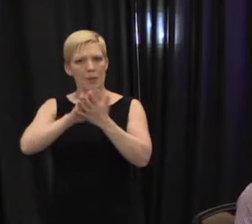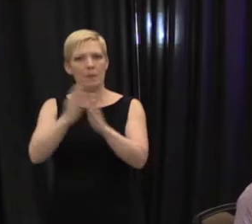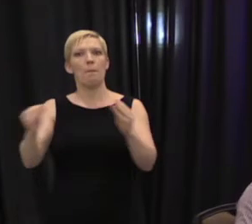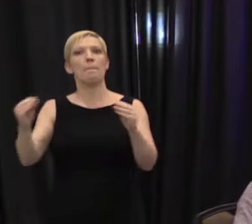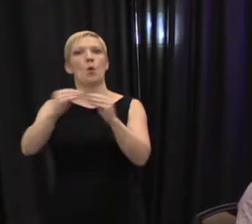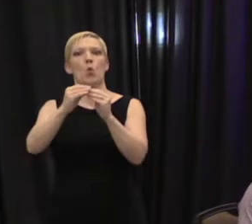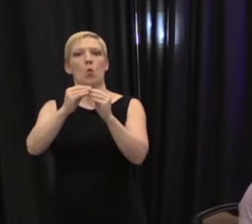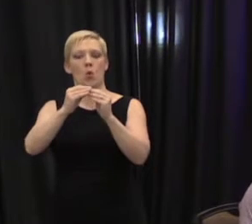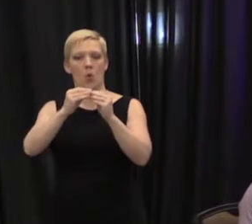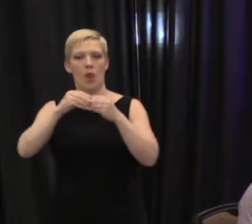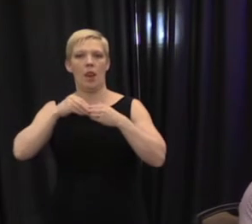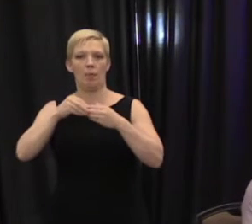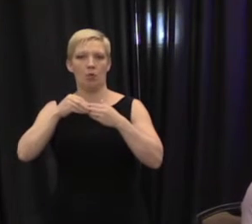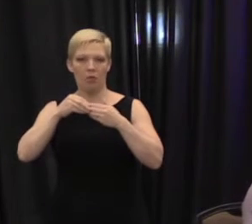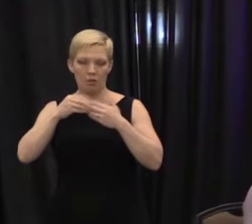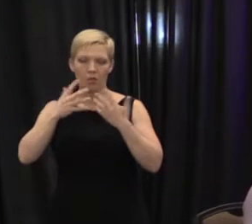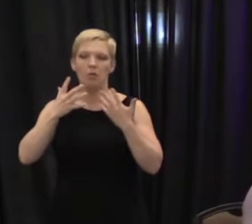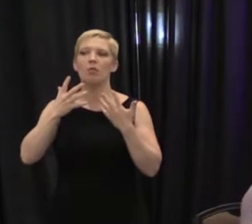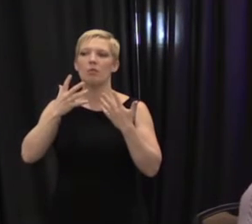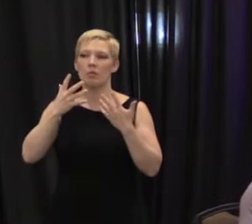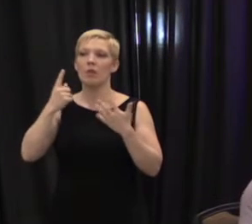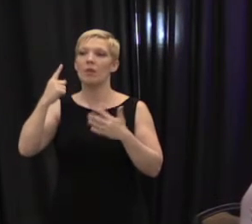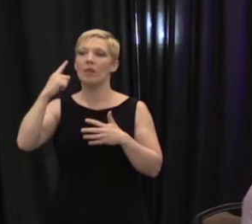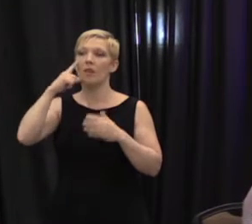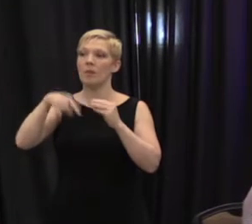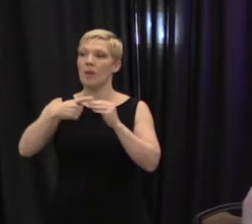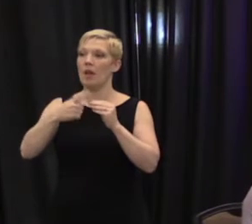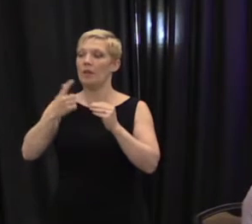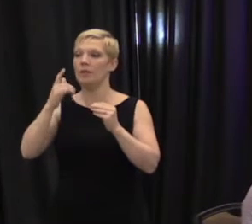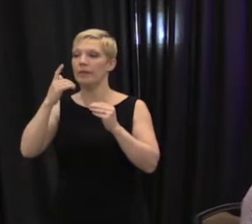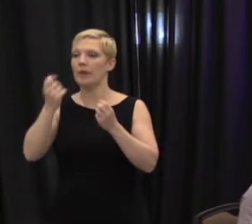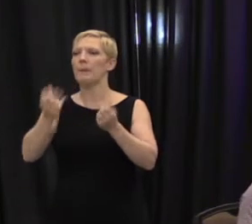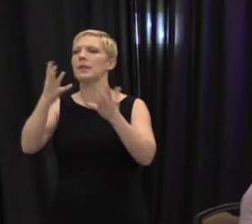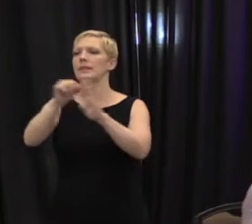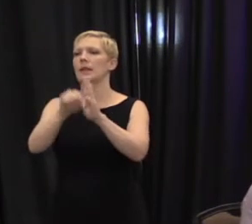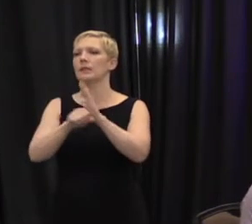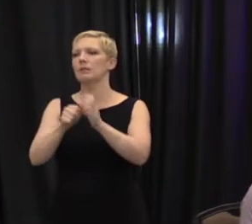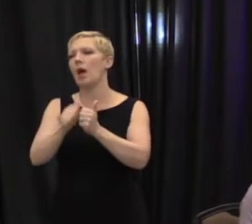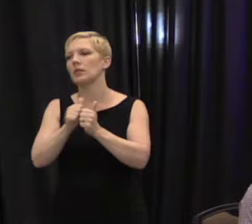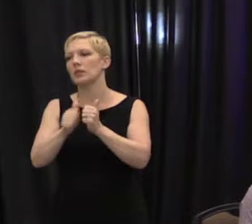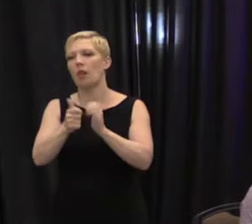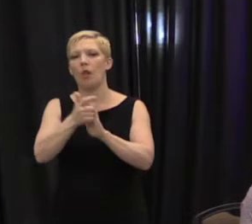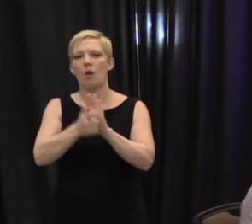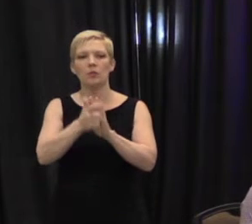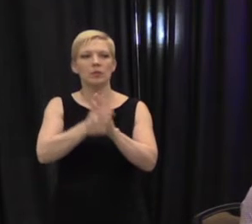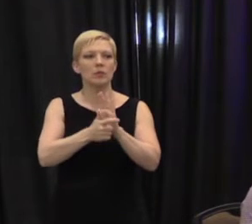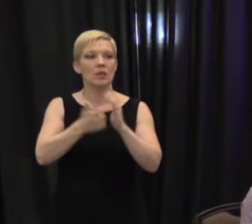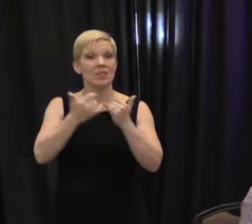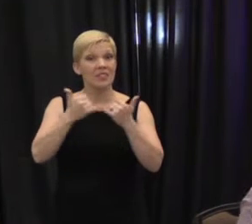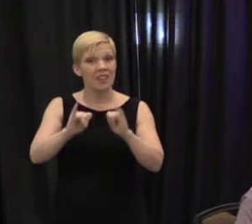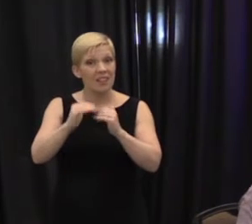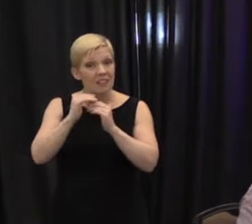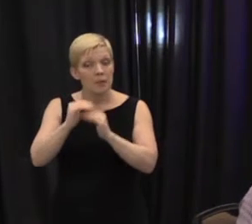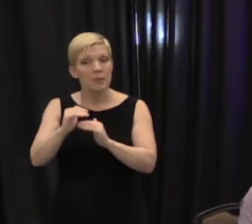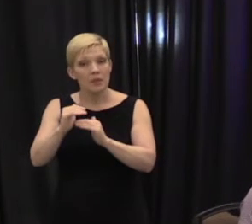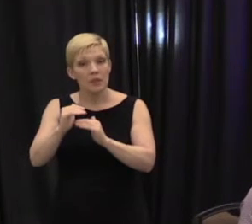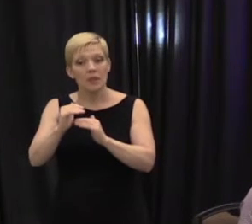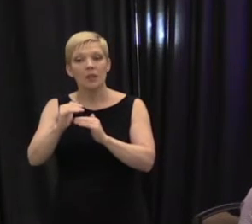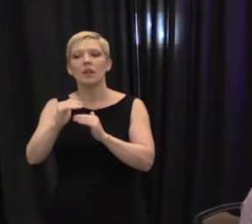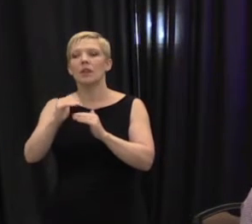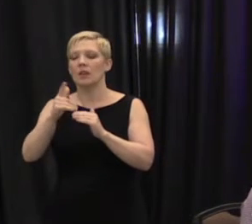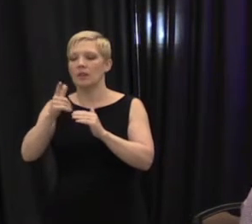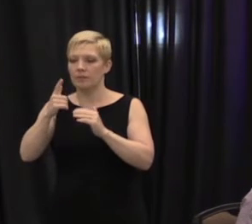when we think about exactly how many states are passing these laws, like limiting access to information and services,